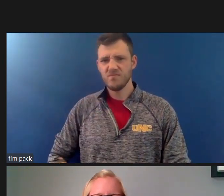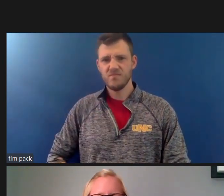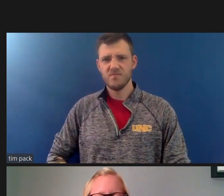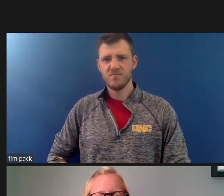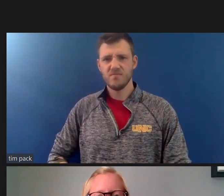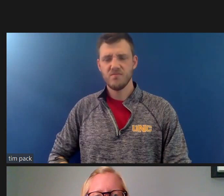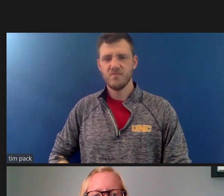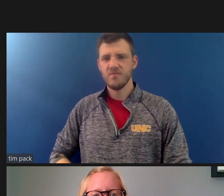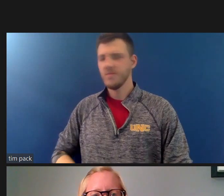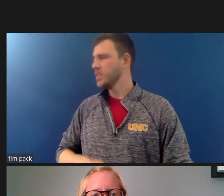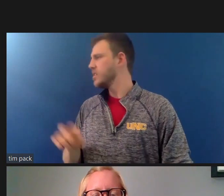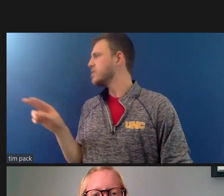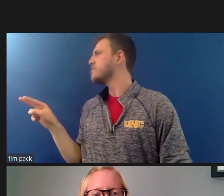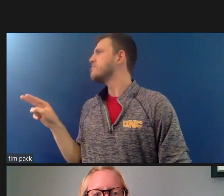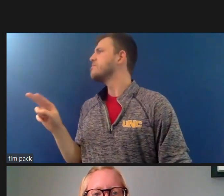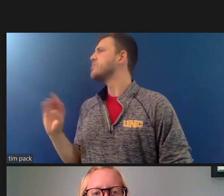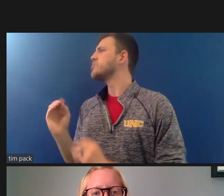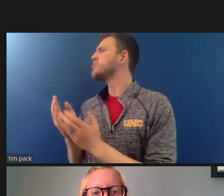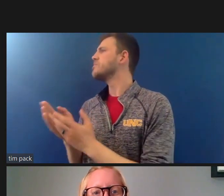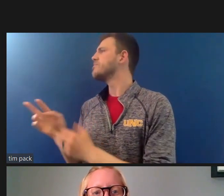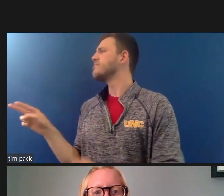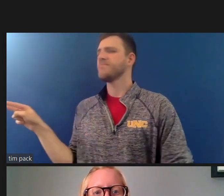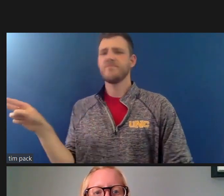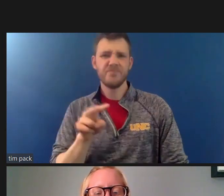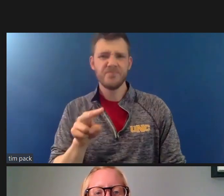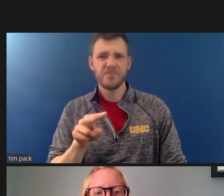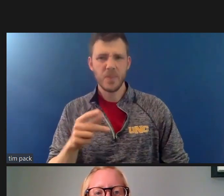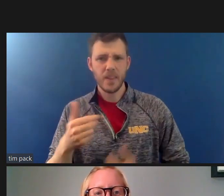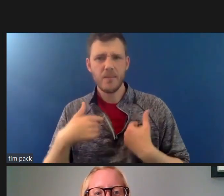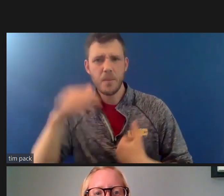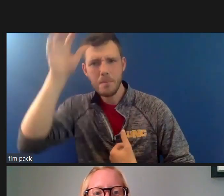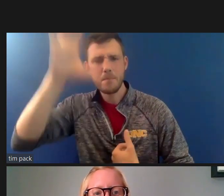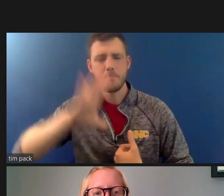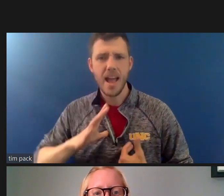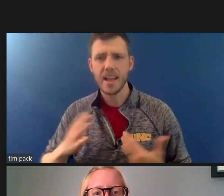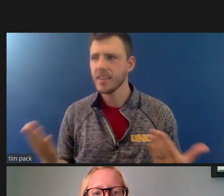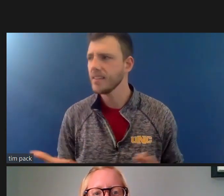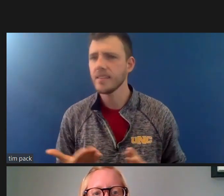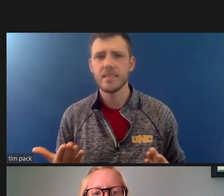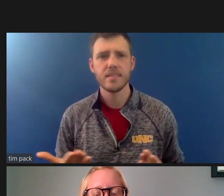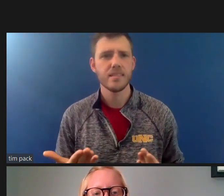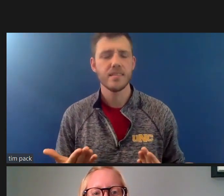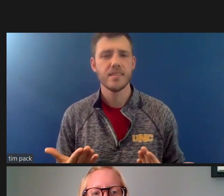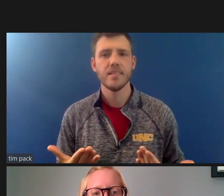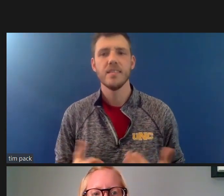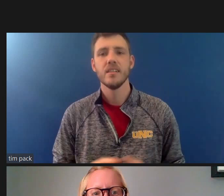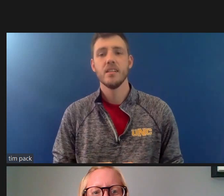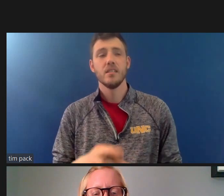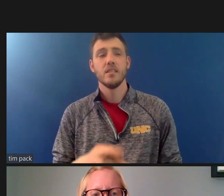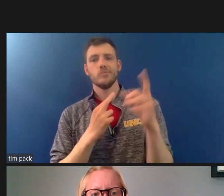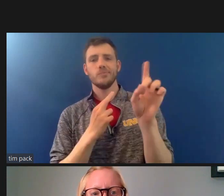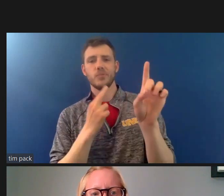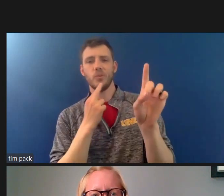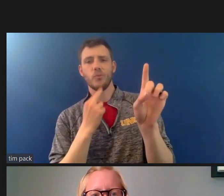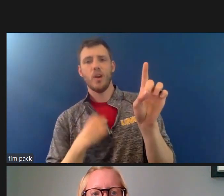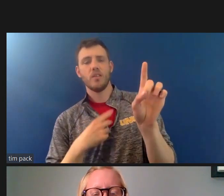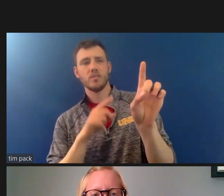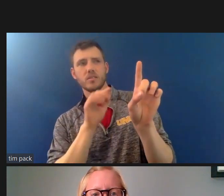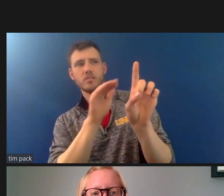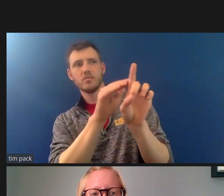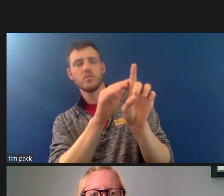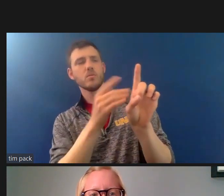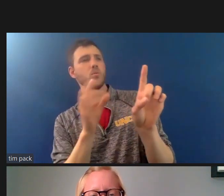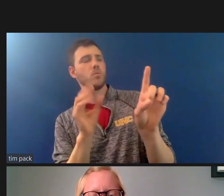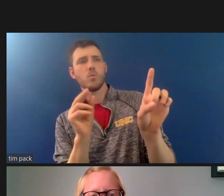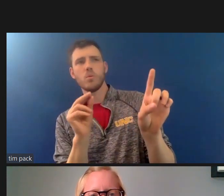to anger. "Isn't there a man here?" Ralph spoke to his back. "No, we're having a meeting.